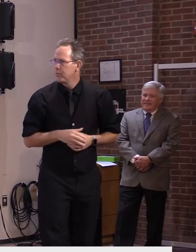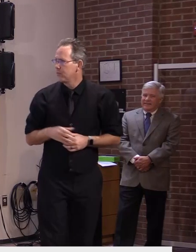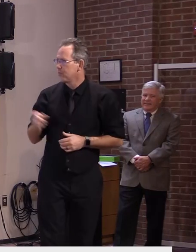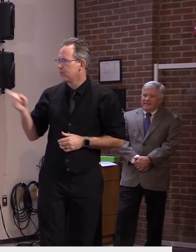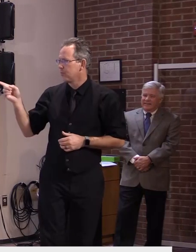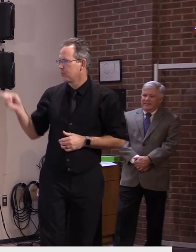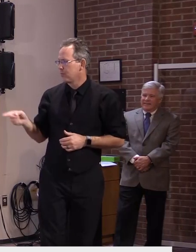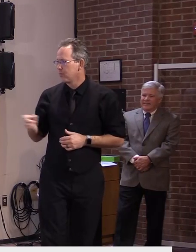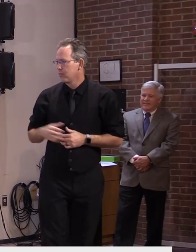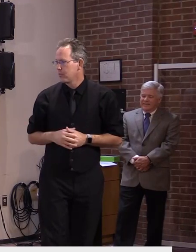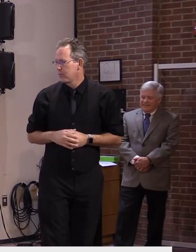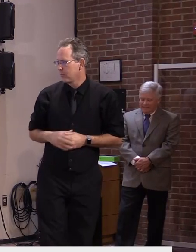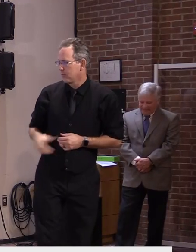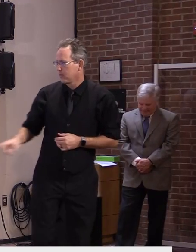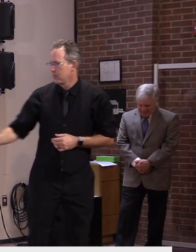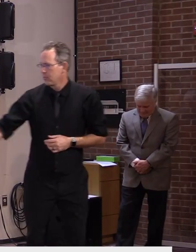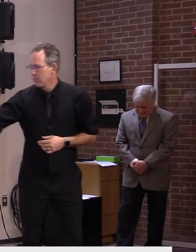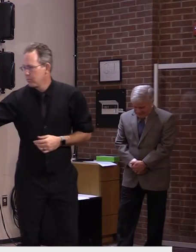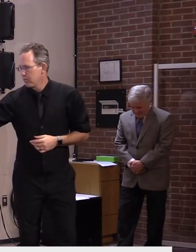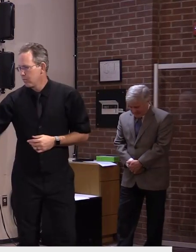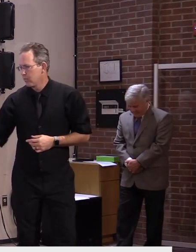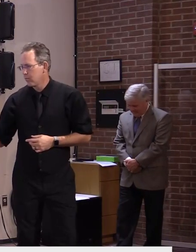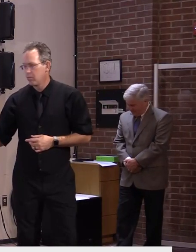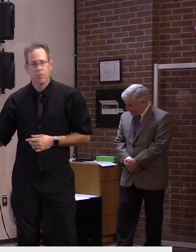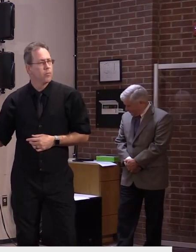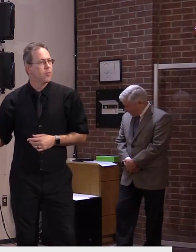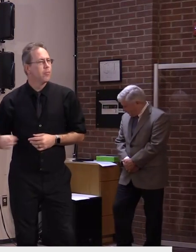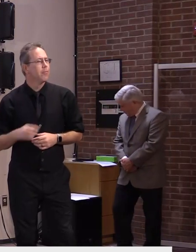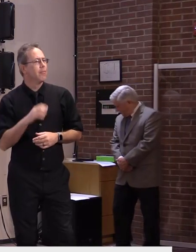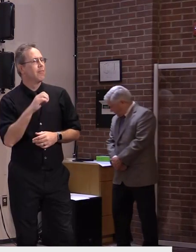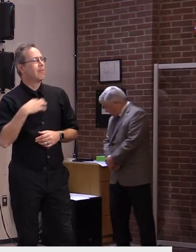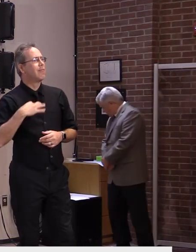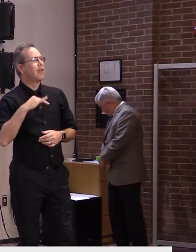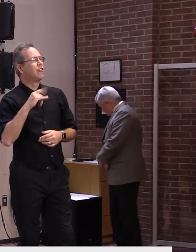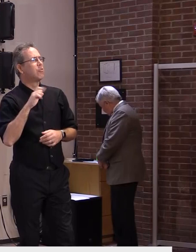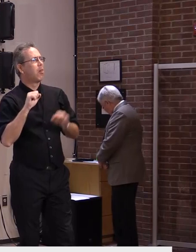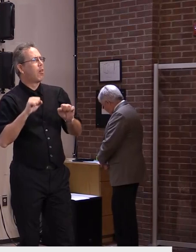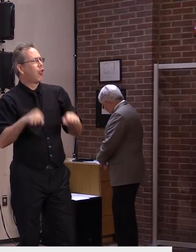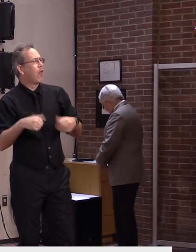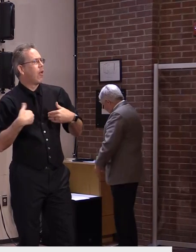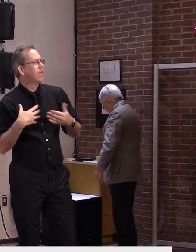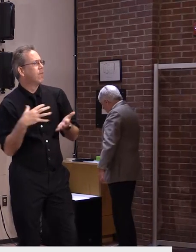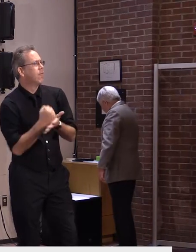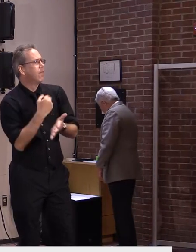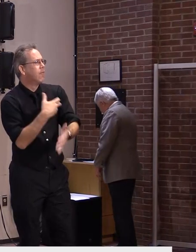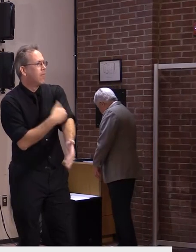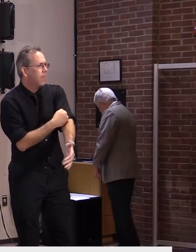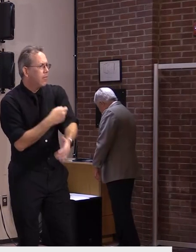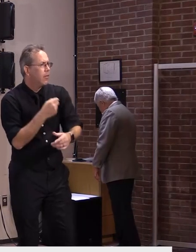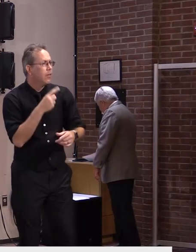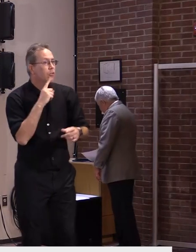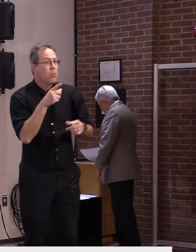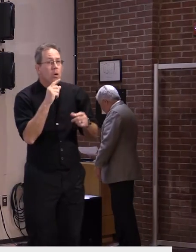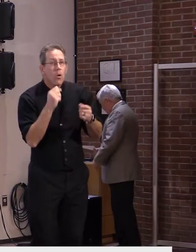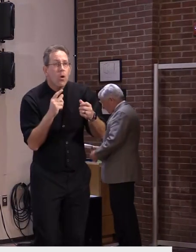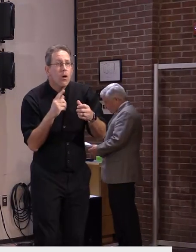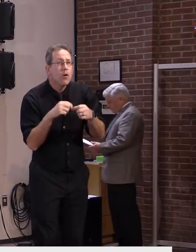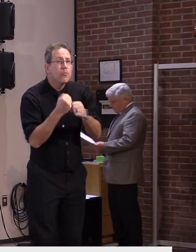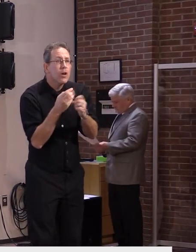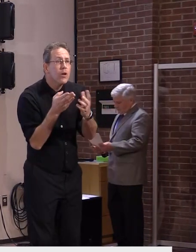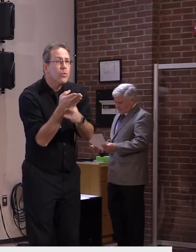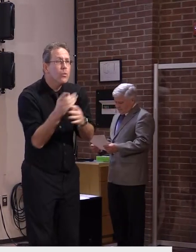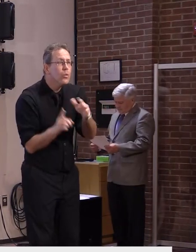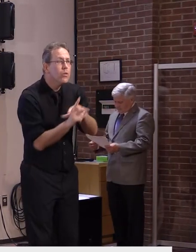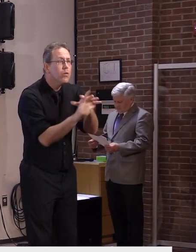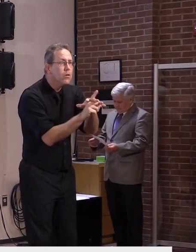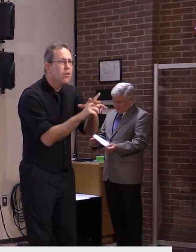So, you know, when we're looking at the breakthrough cases, that's how we look at it. Those that are fully vaccinated, those who